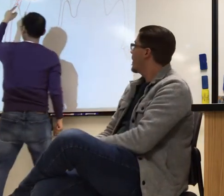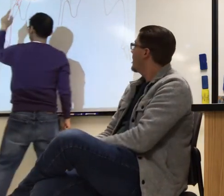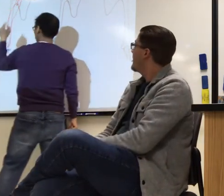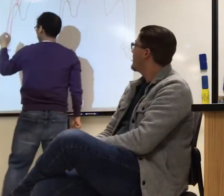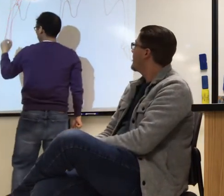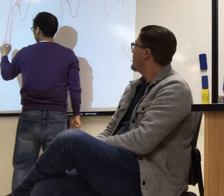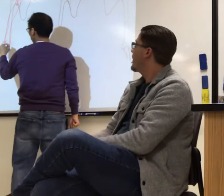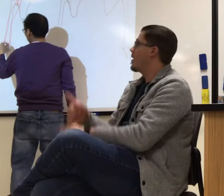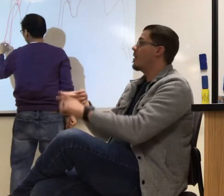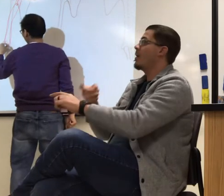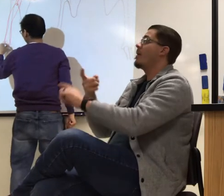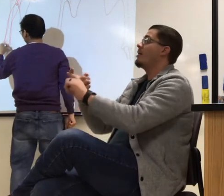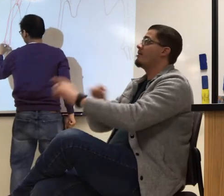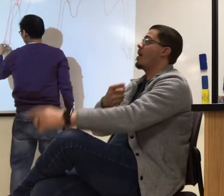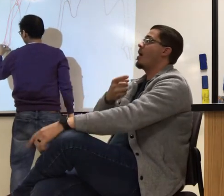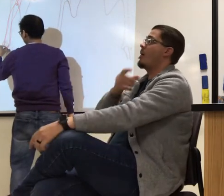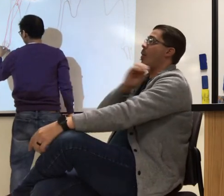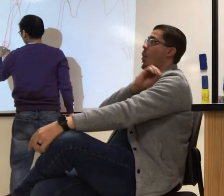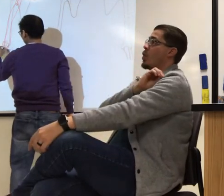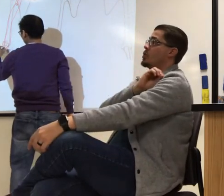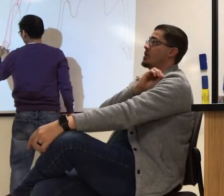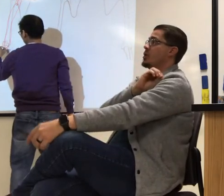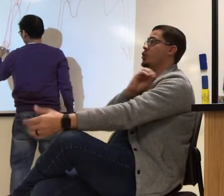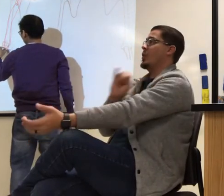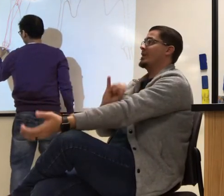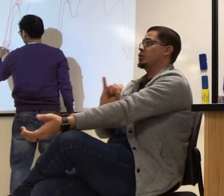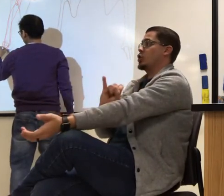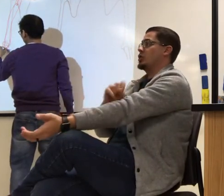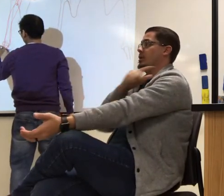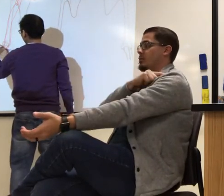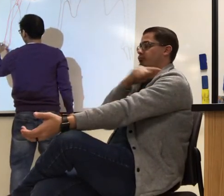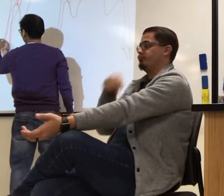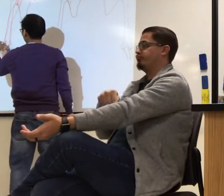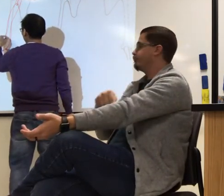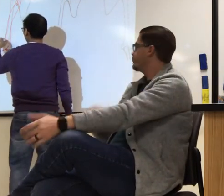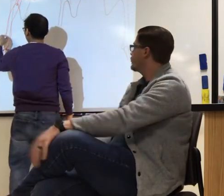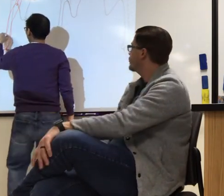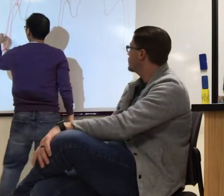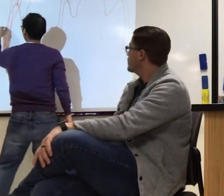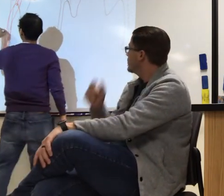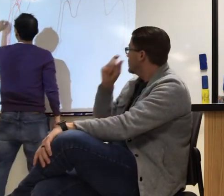From origin to insertion, and part of it's going to go here.